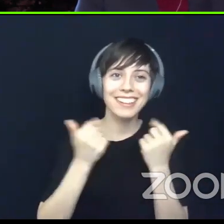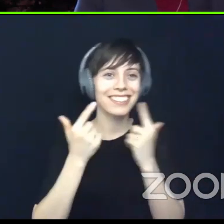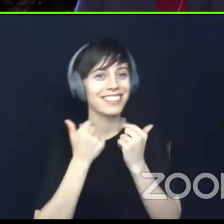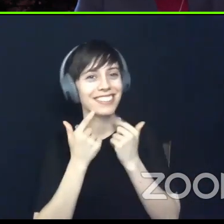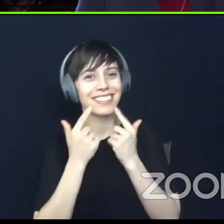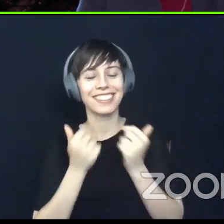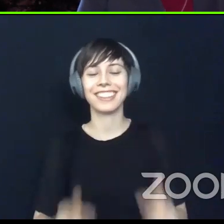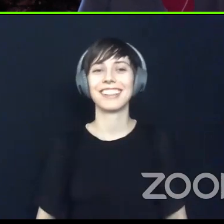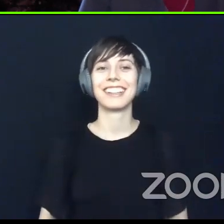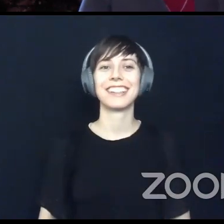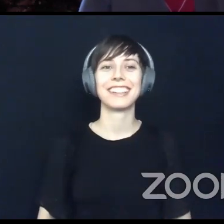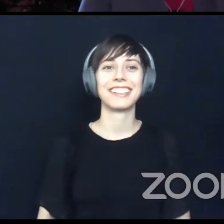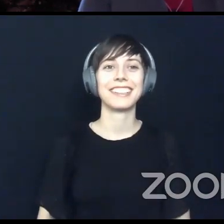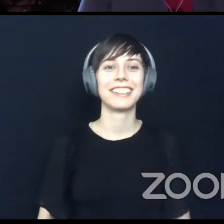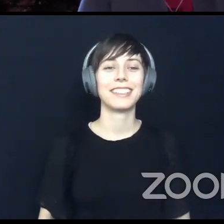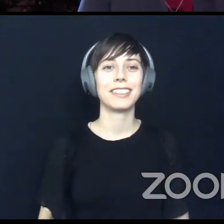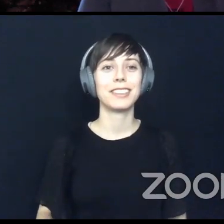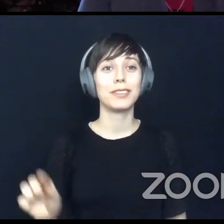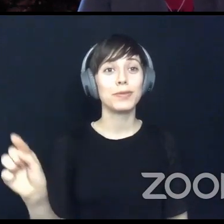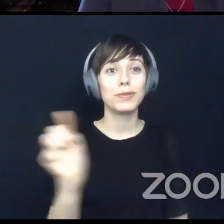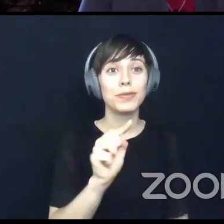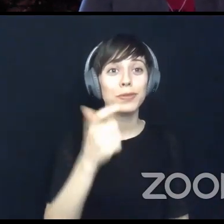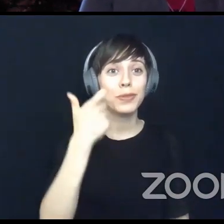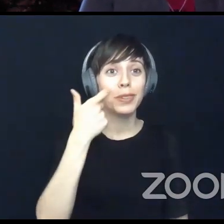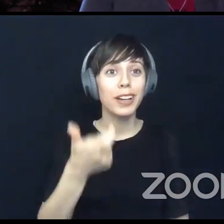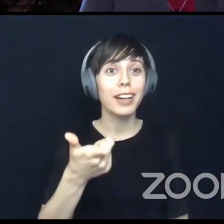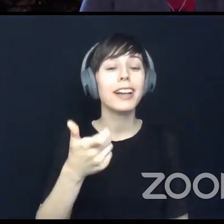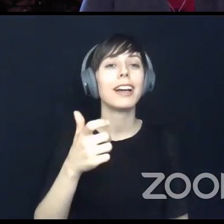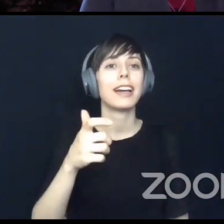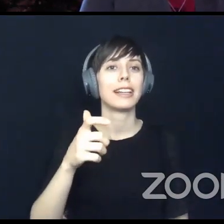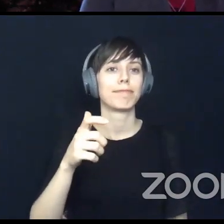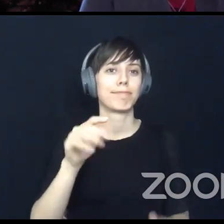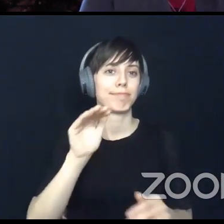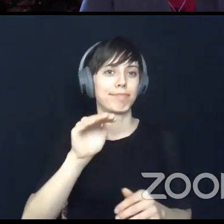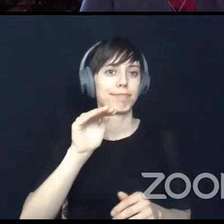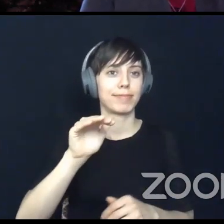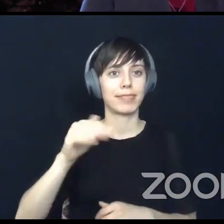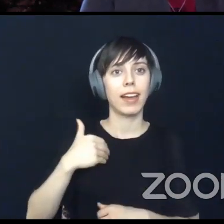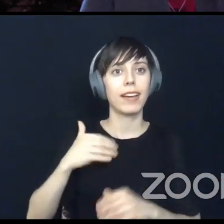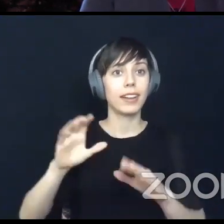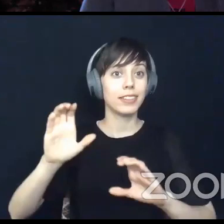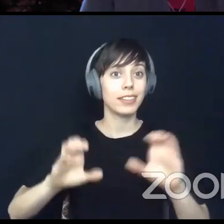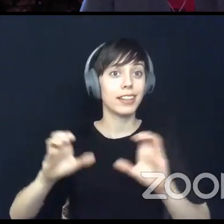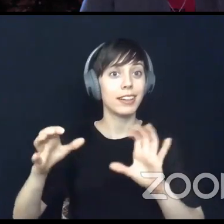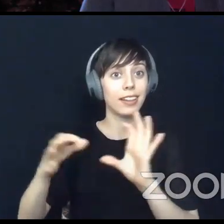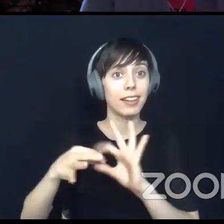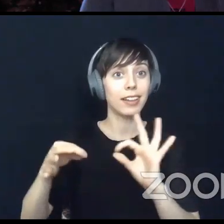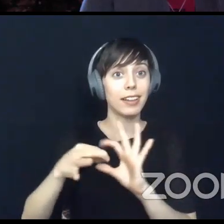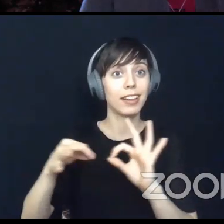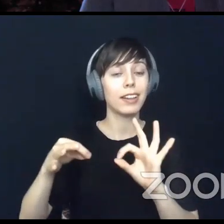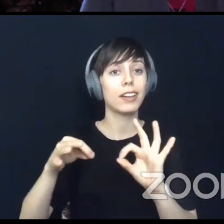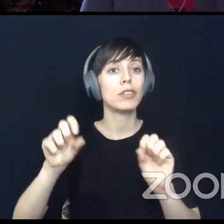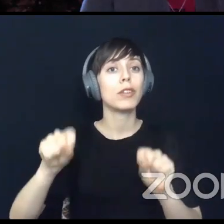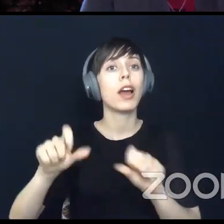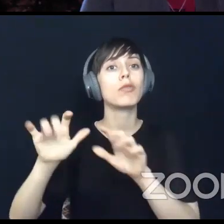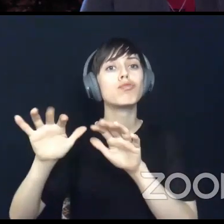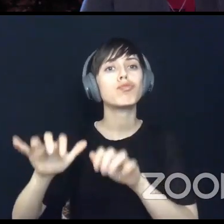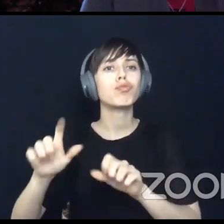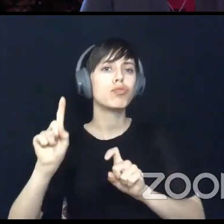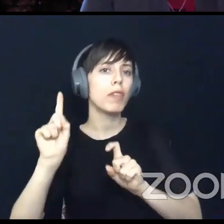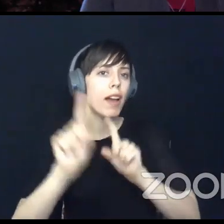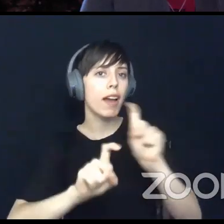just to remind our viewers that there's an online chat here for you to log in and to ask questions for Teressa. This is your